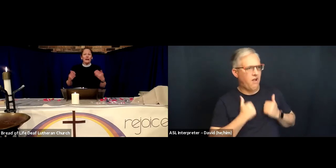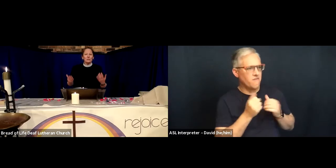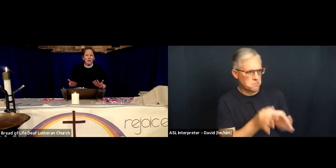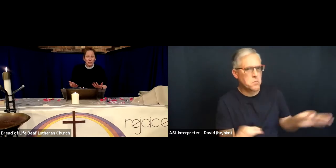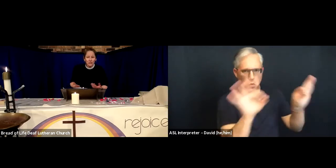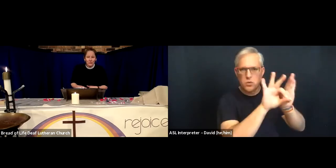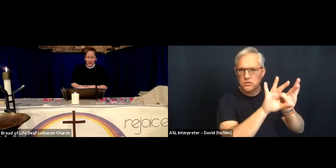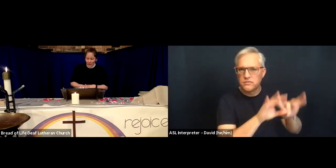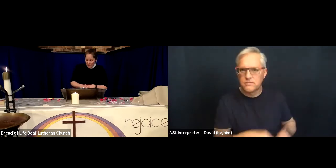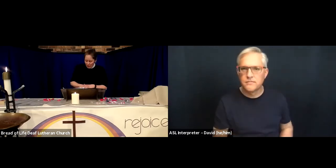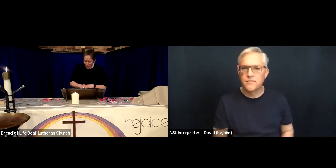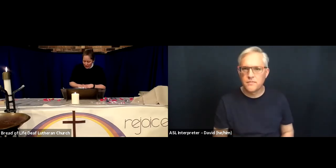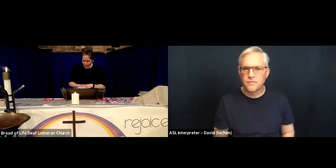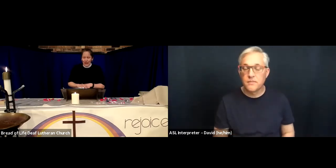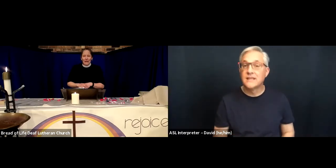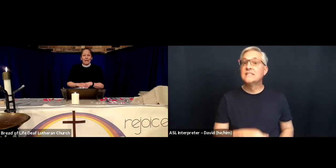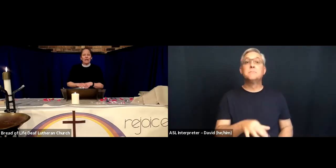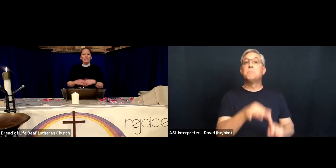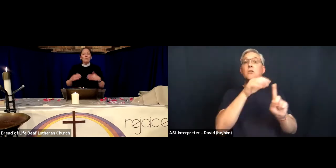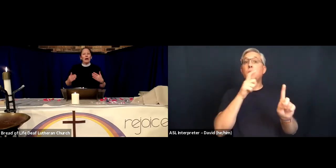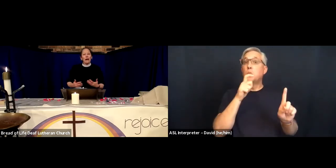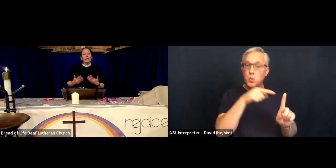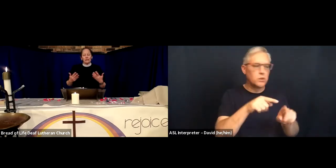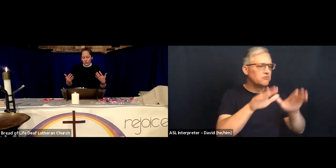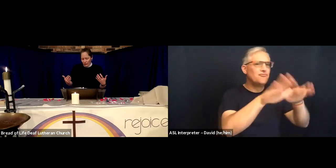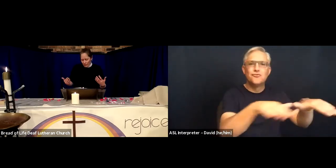So that especially those kids among us can get